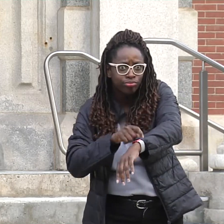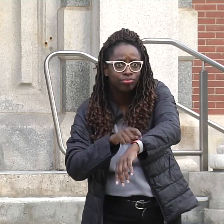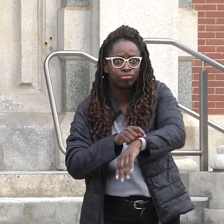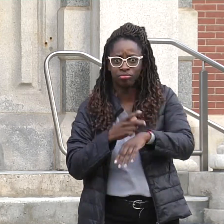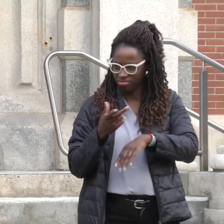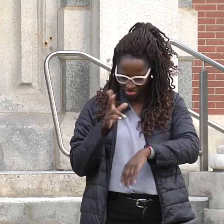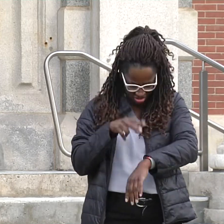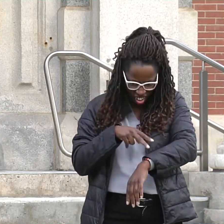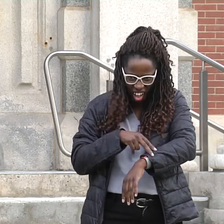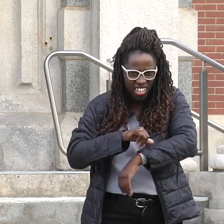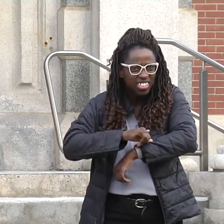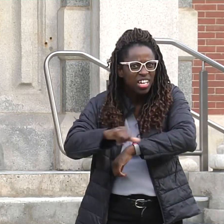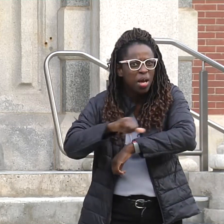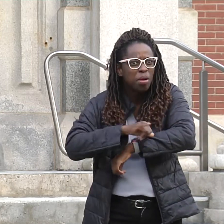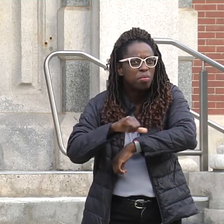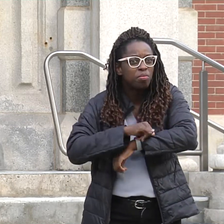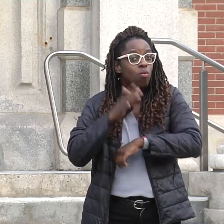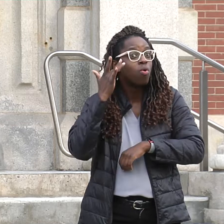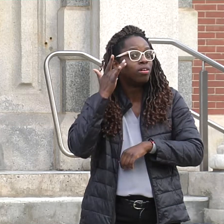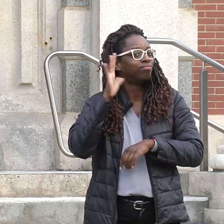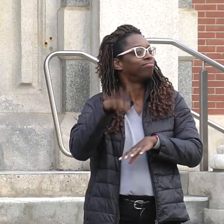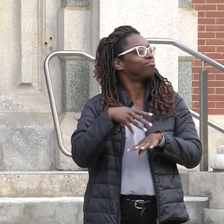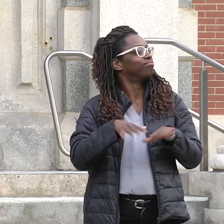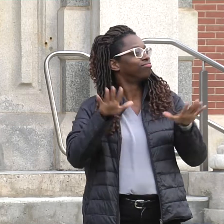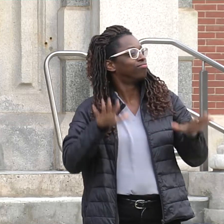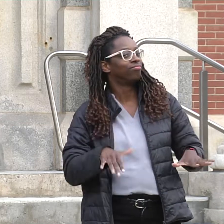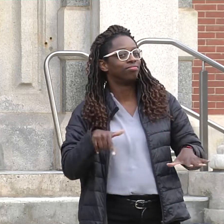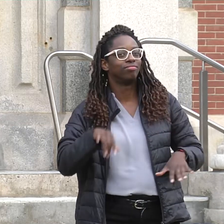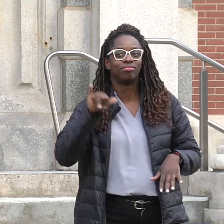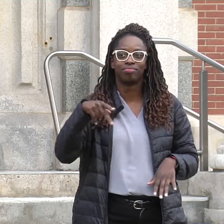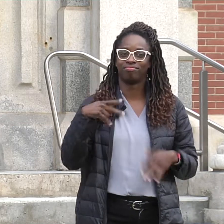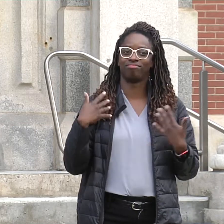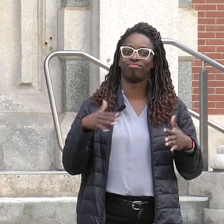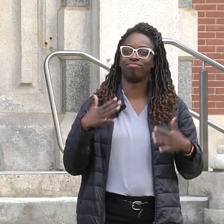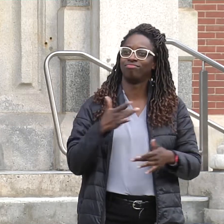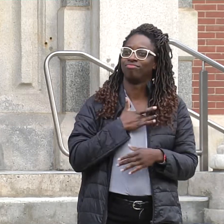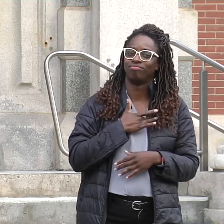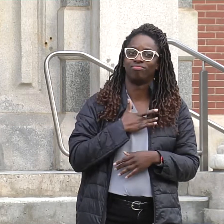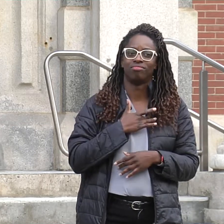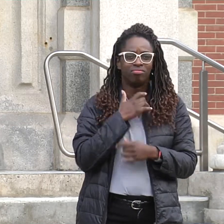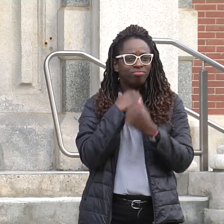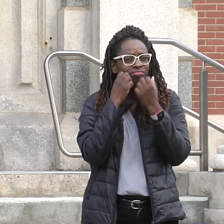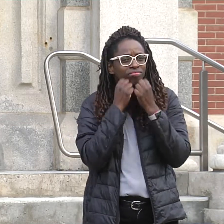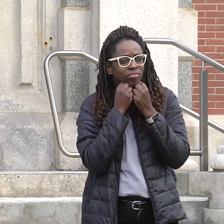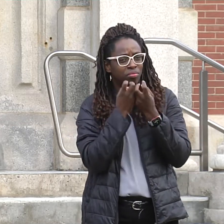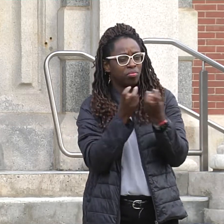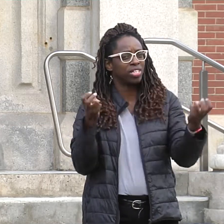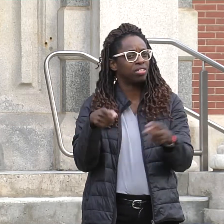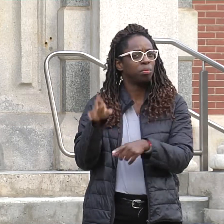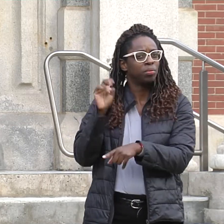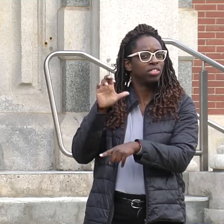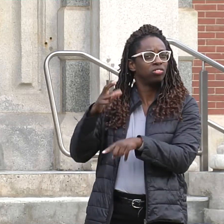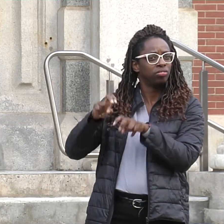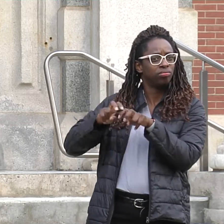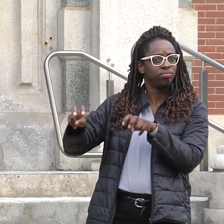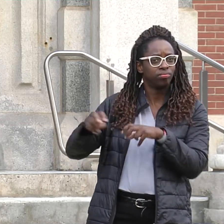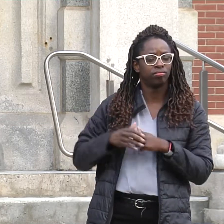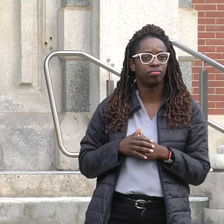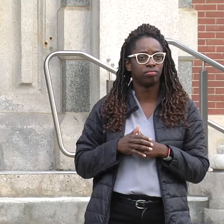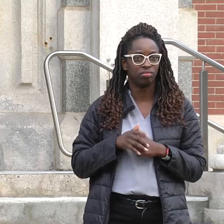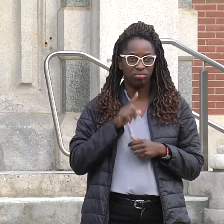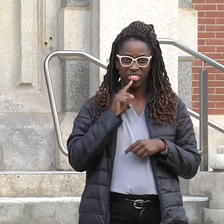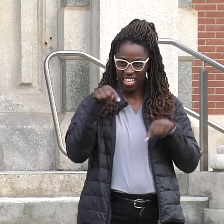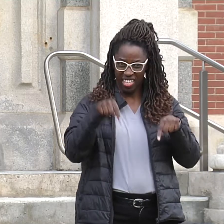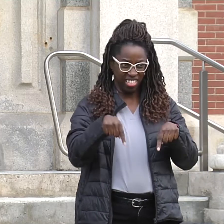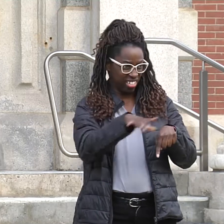great about being in JP. So I hope that this site, Wythe and Web, will become that part of the